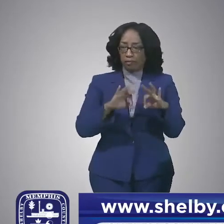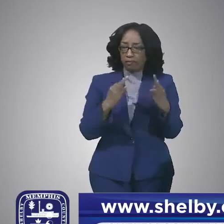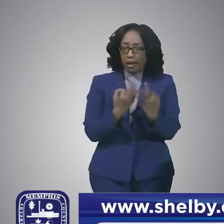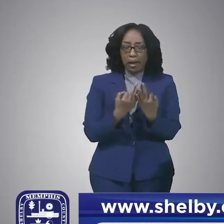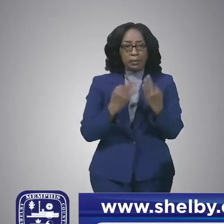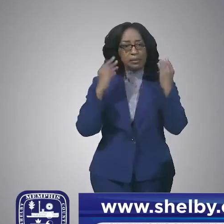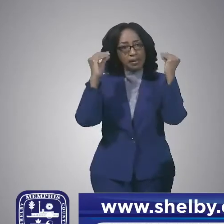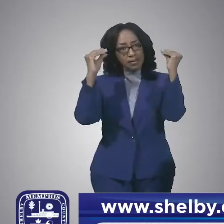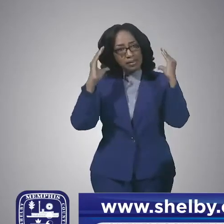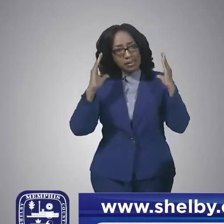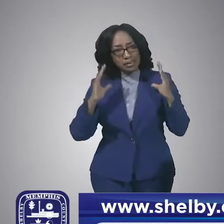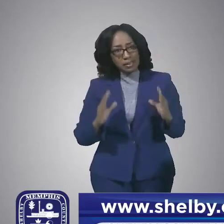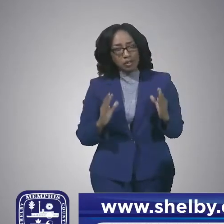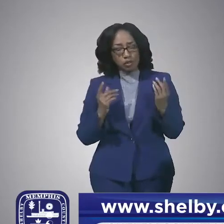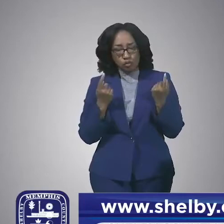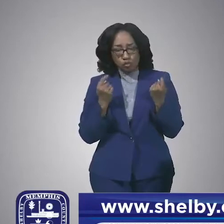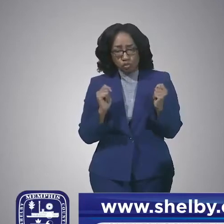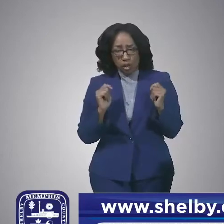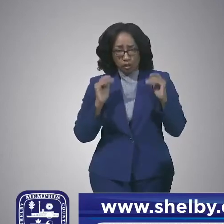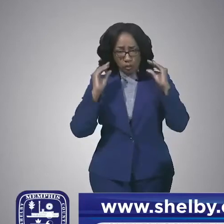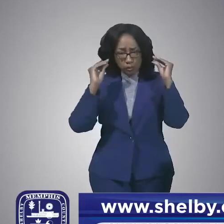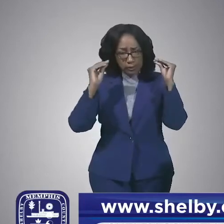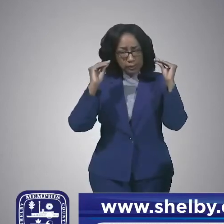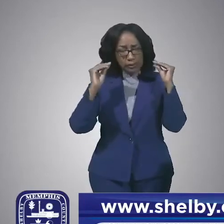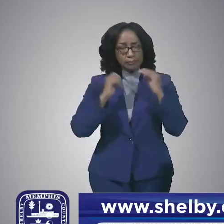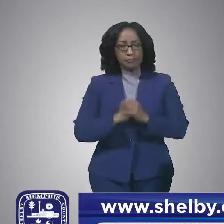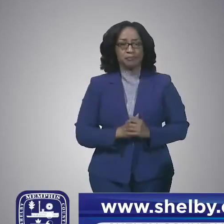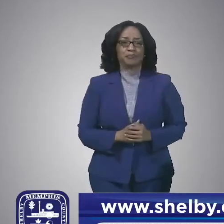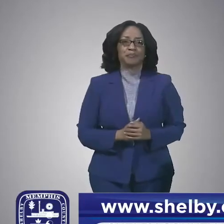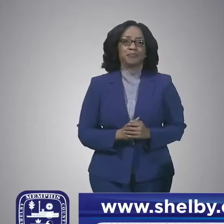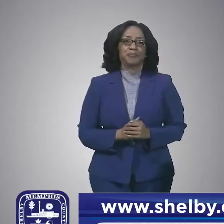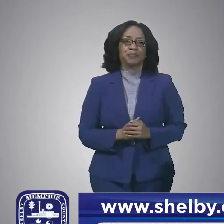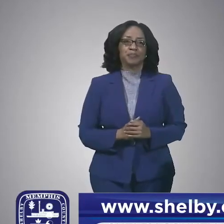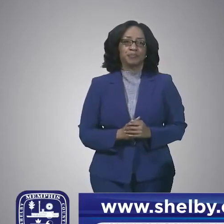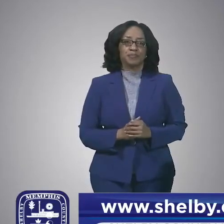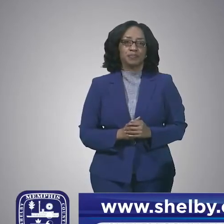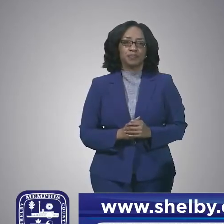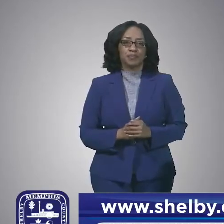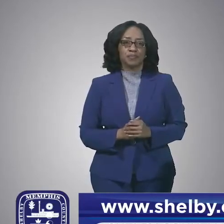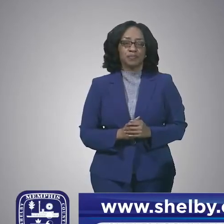the teachers that are trying to do their jobs and teach them.